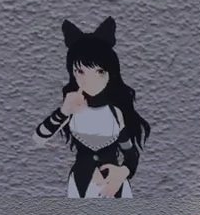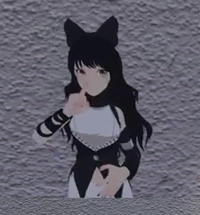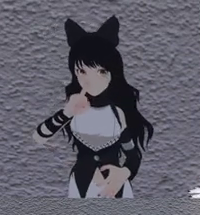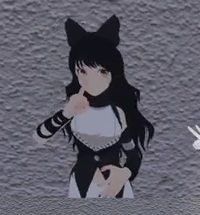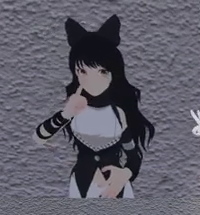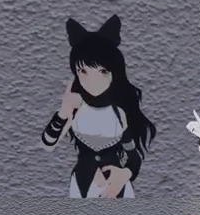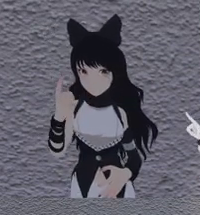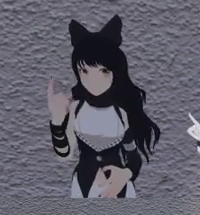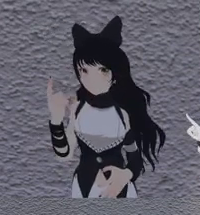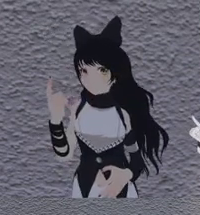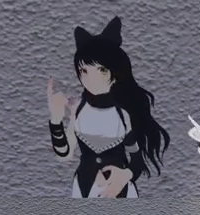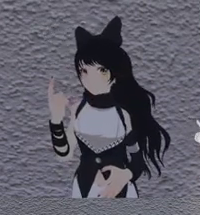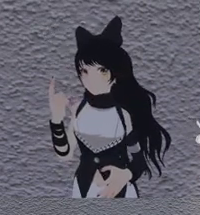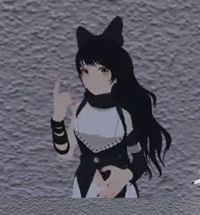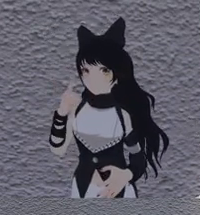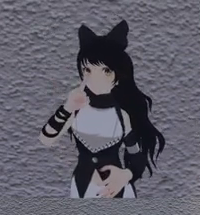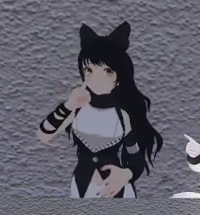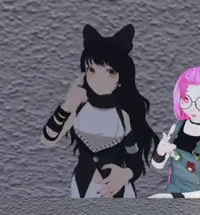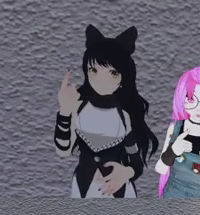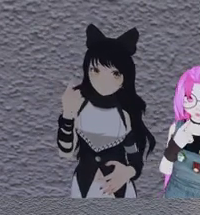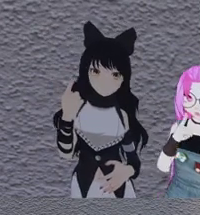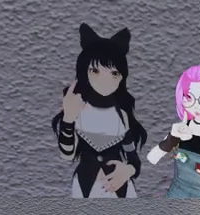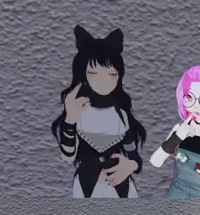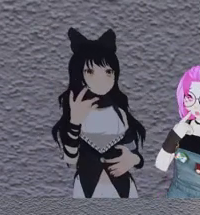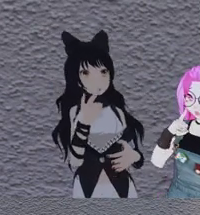Bored. Also,